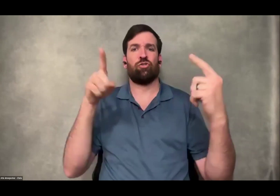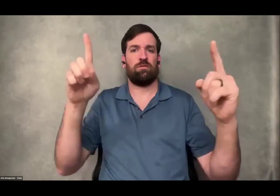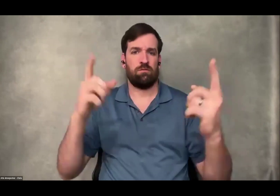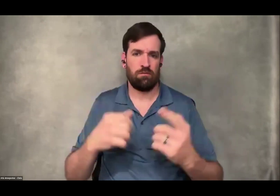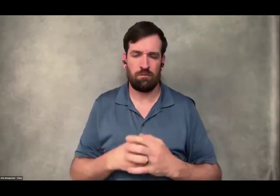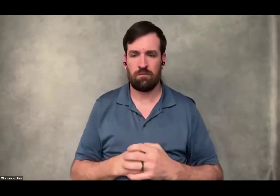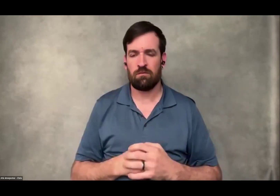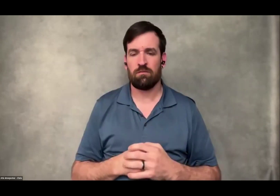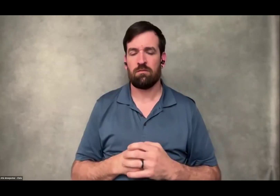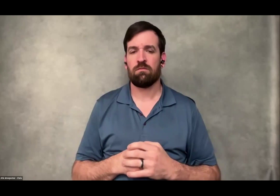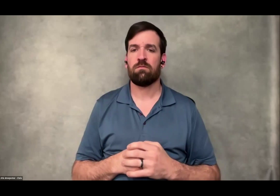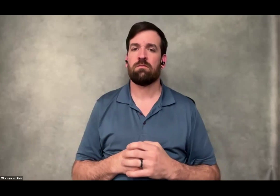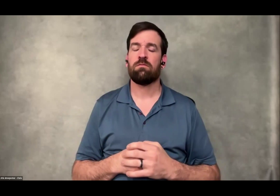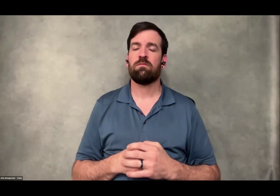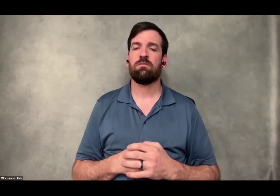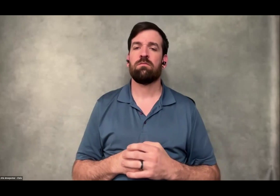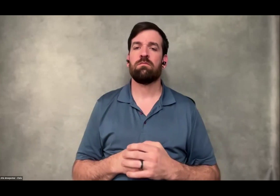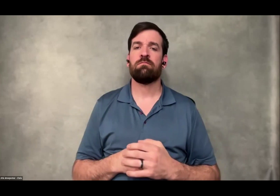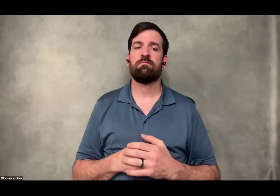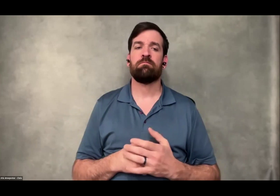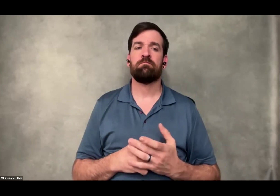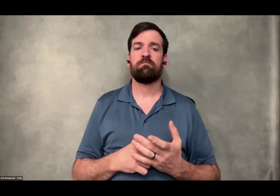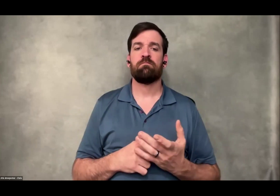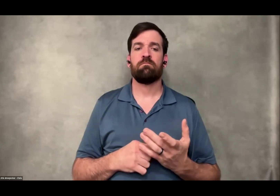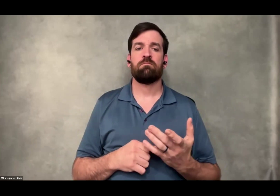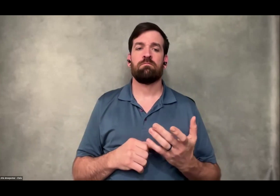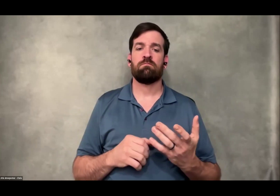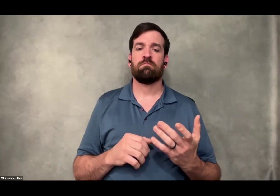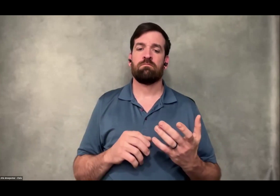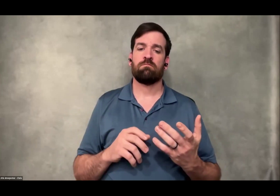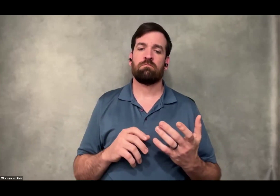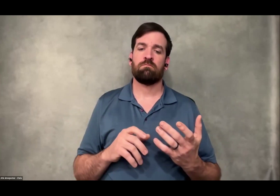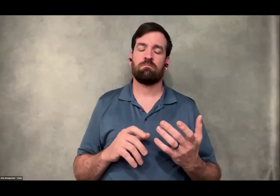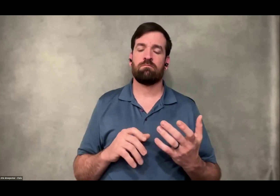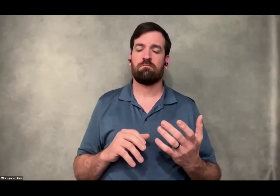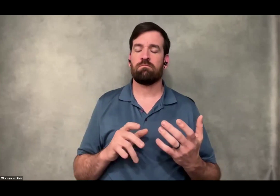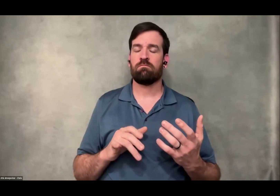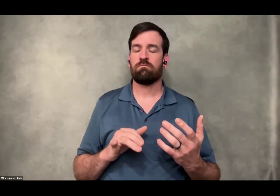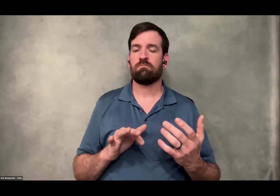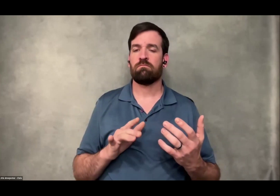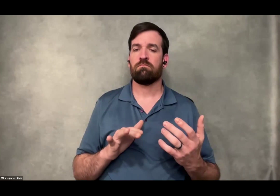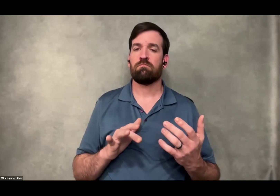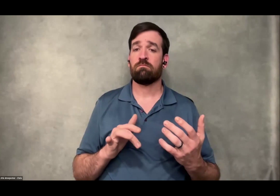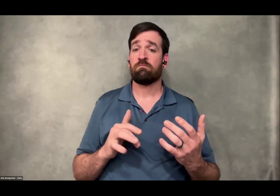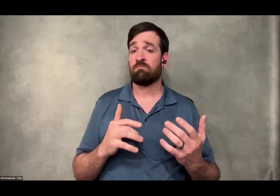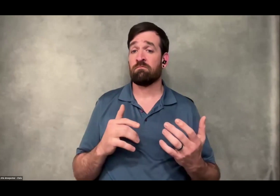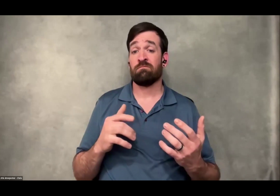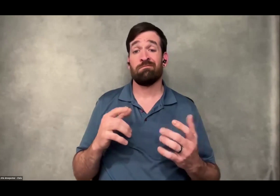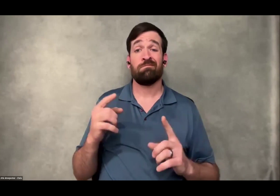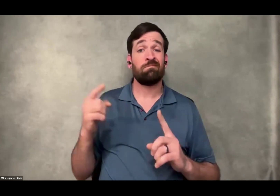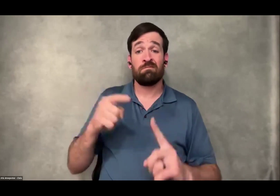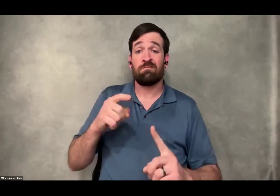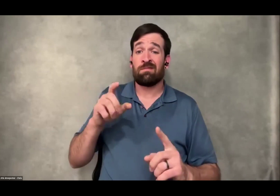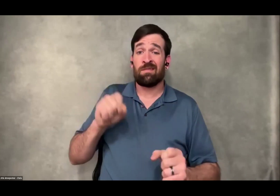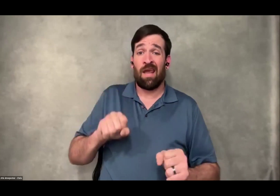it can help in making it so that we can spend less time